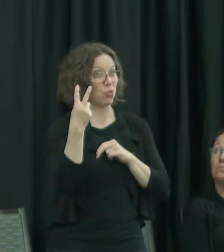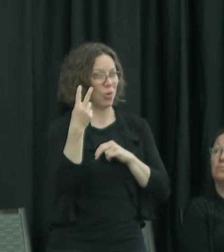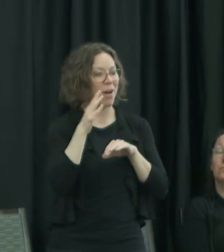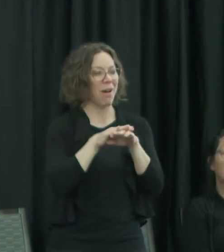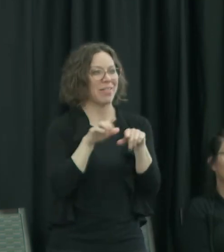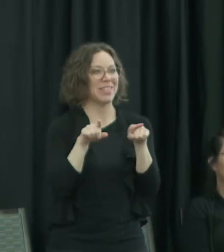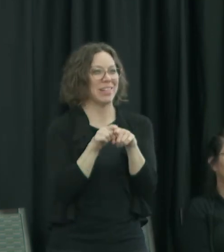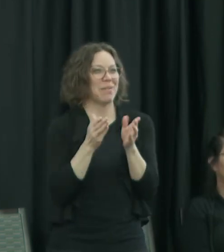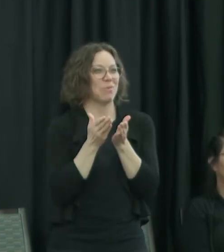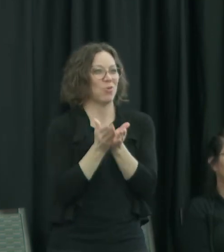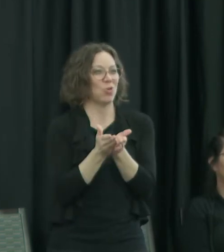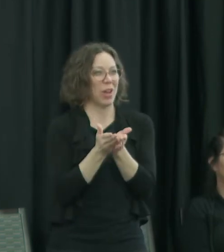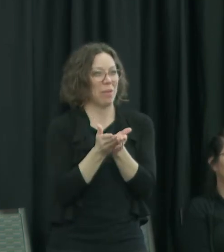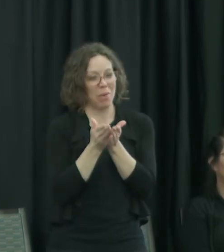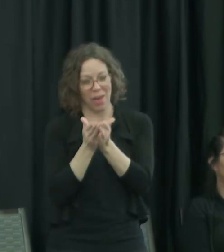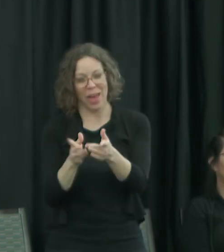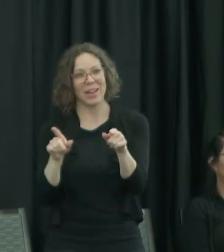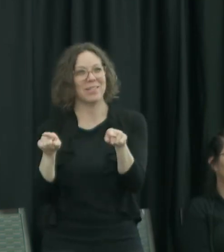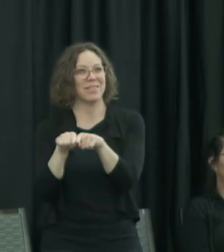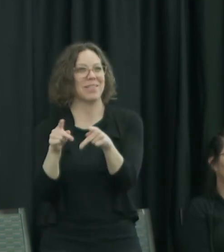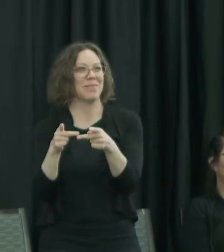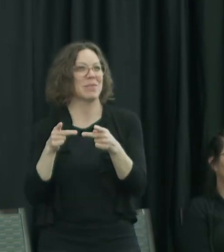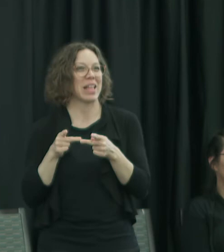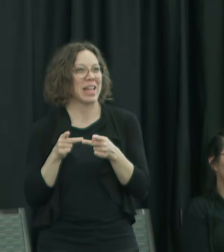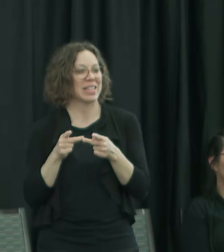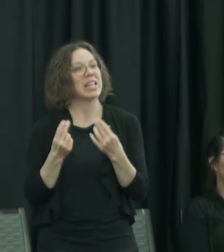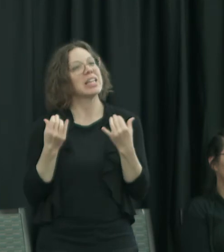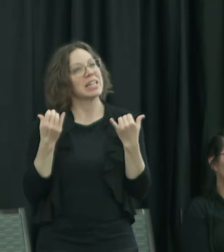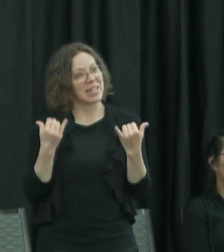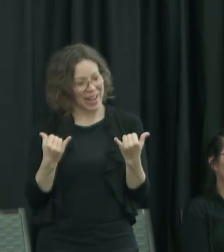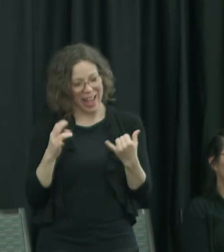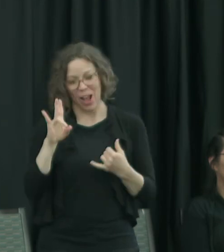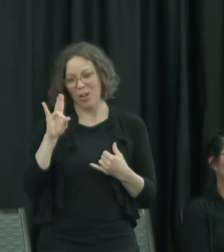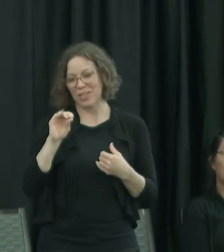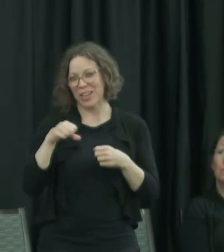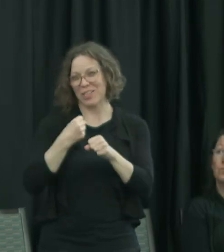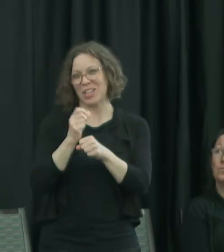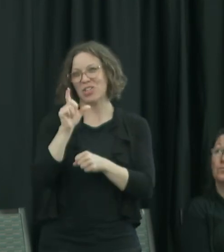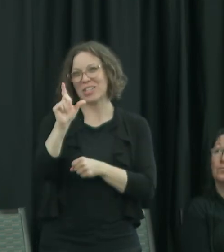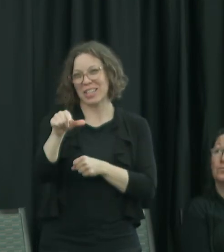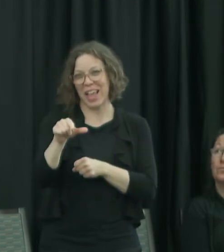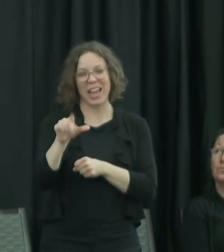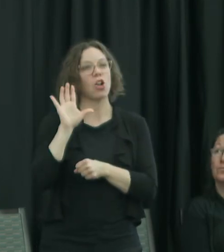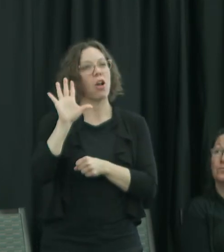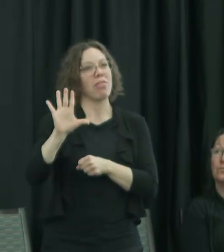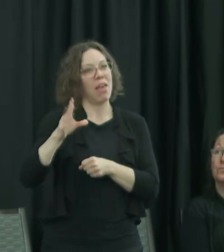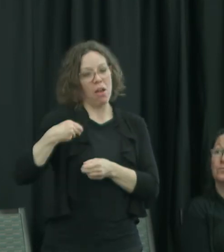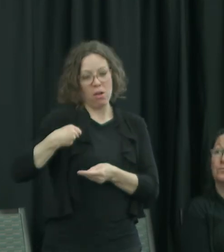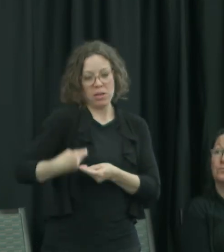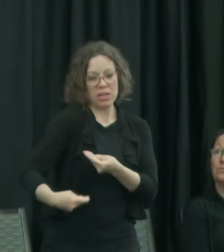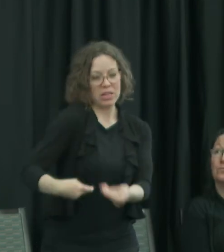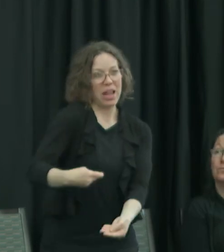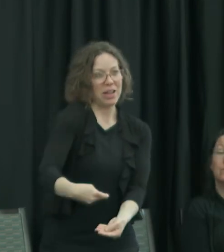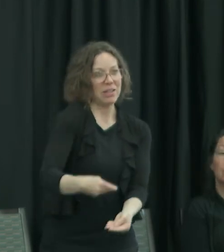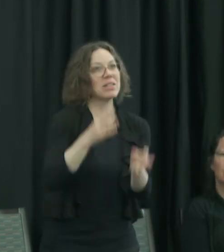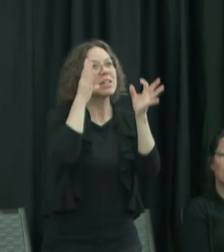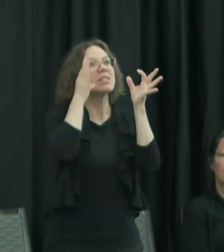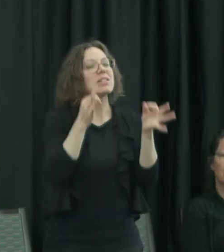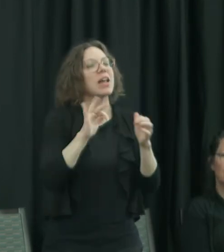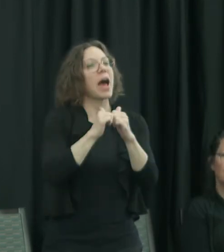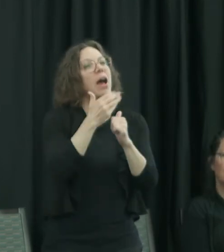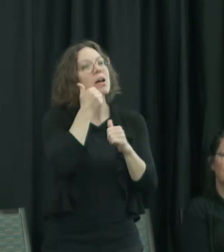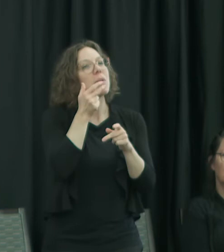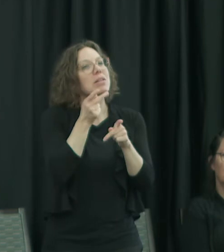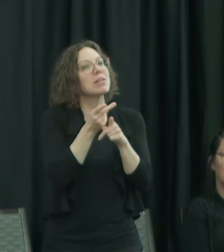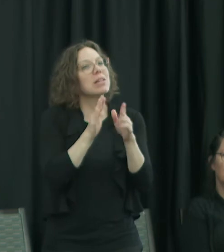ship, headed to the same place, and now 70 years later, their descendants would be in position to decide how best to keep